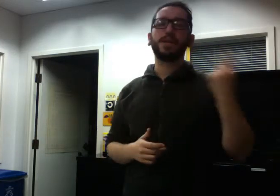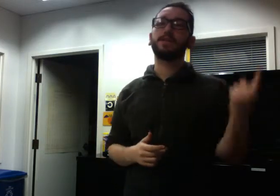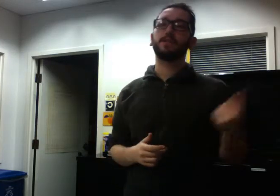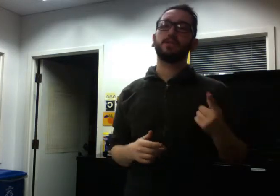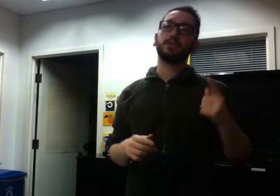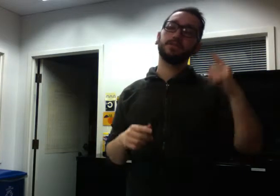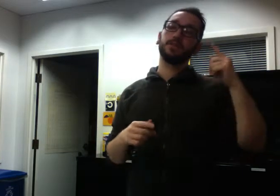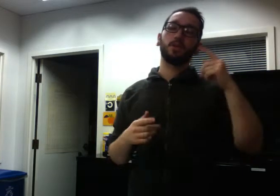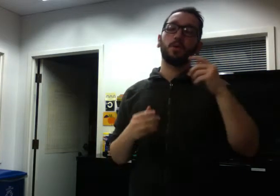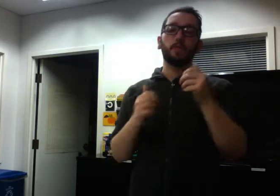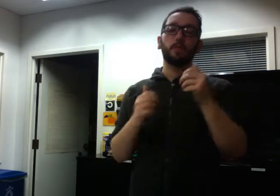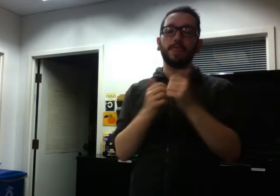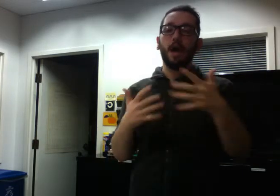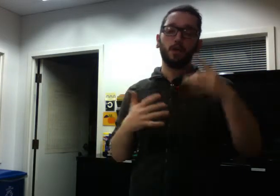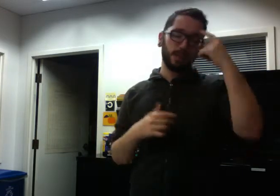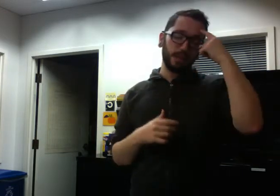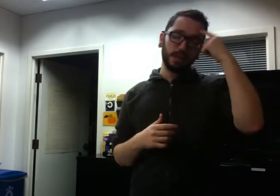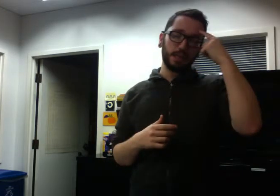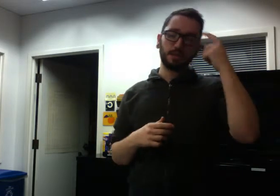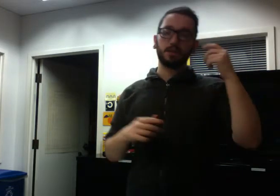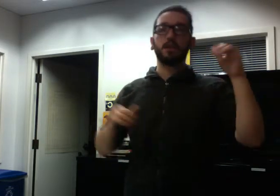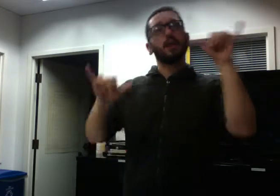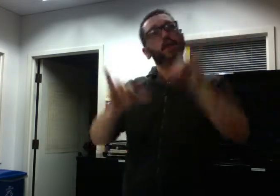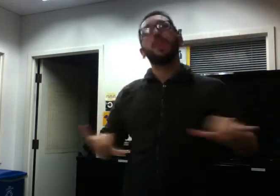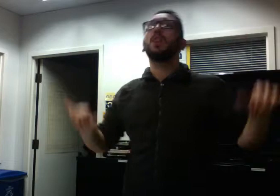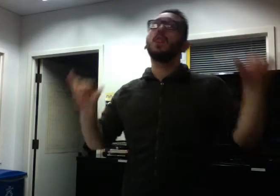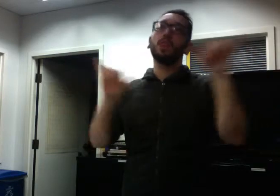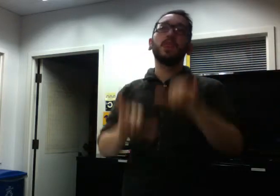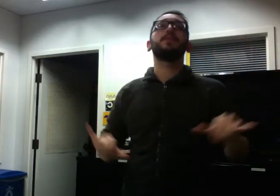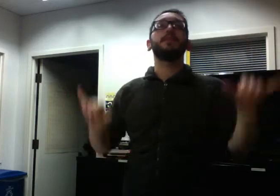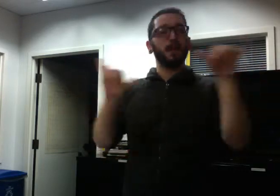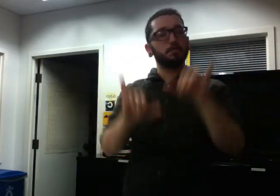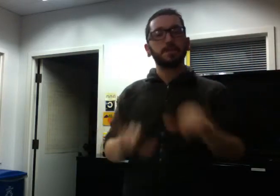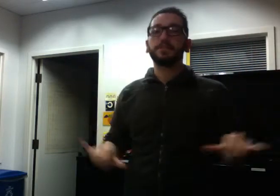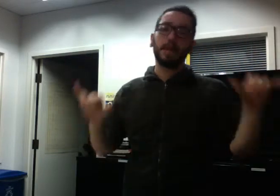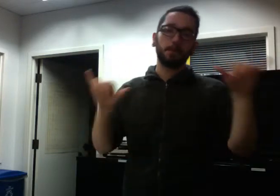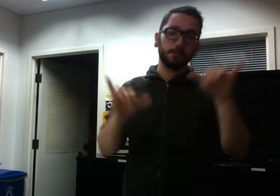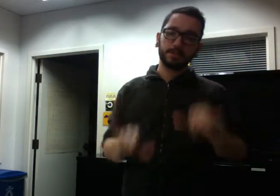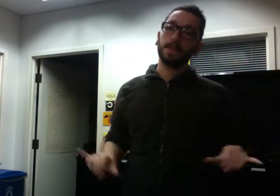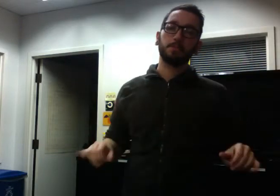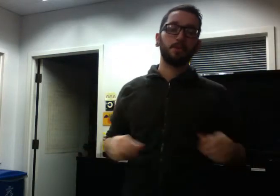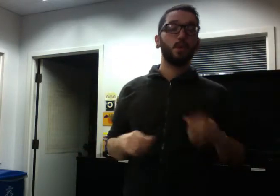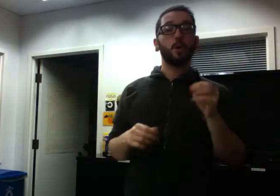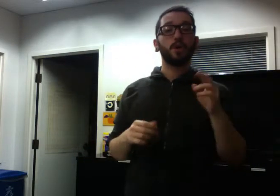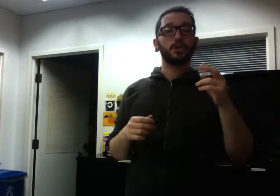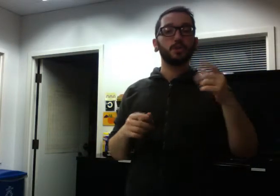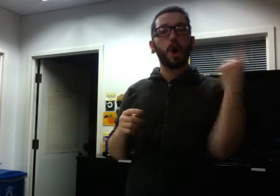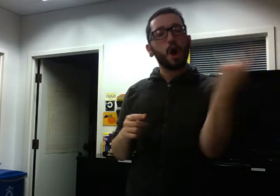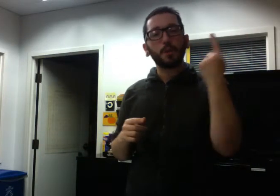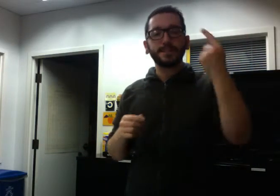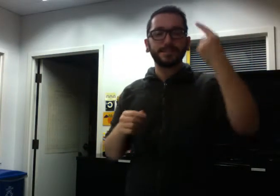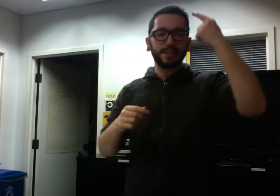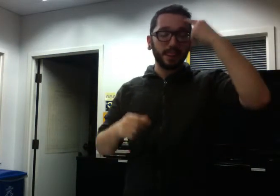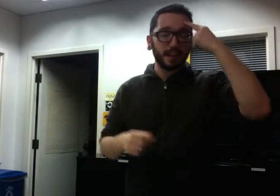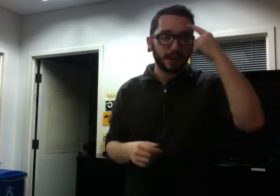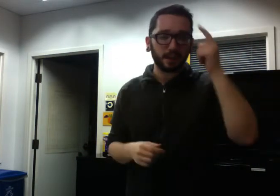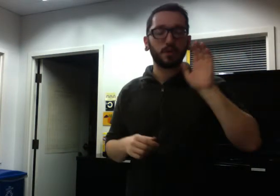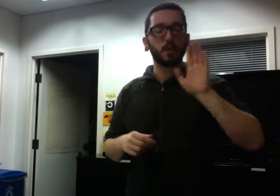do you always keep in the forefront of your mind a vision of your beautiful cathedral? Our minds